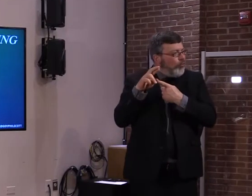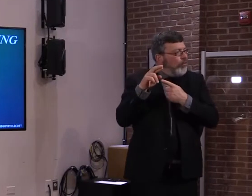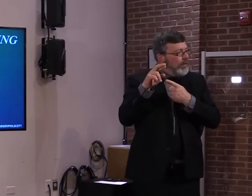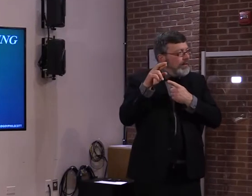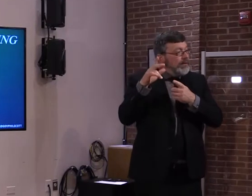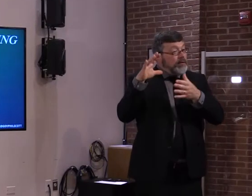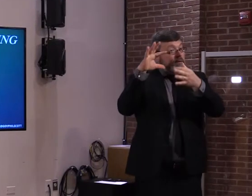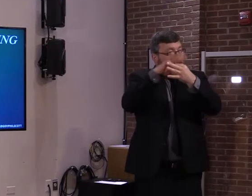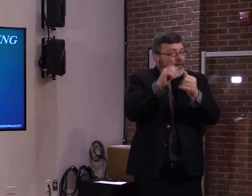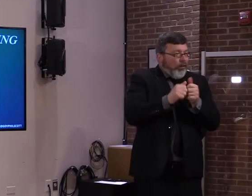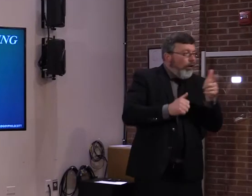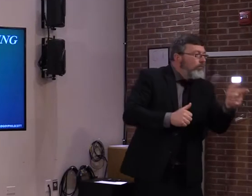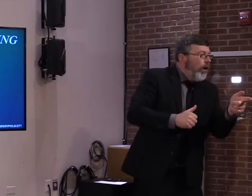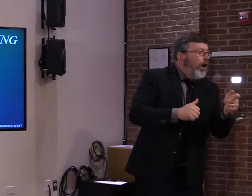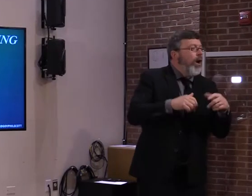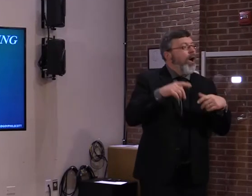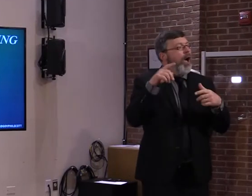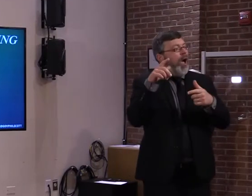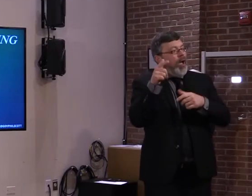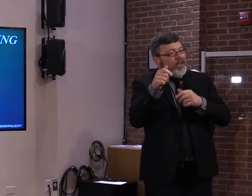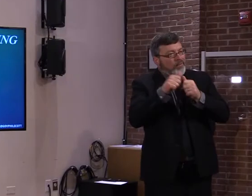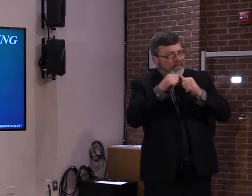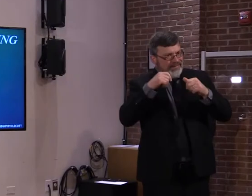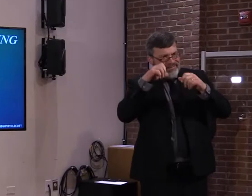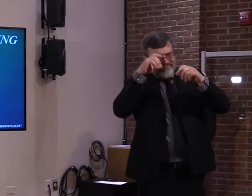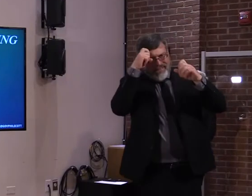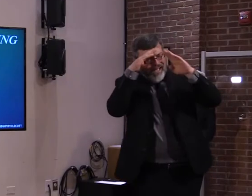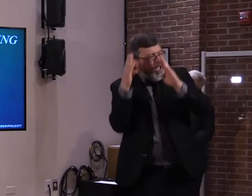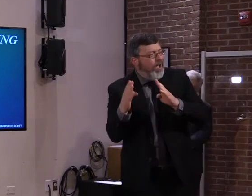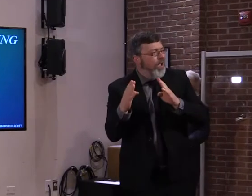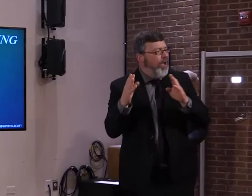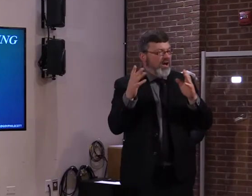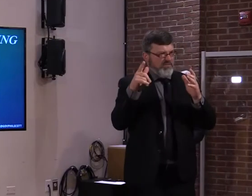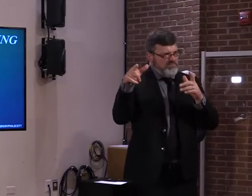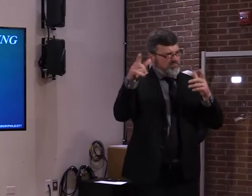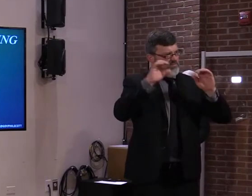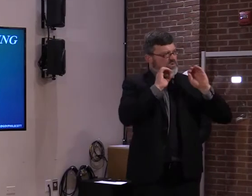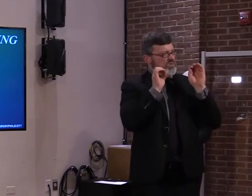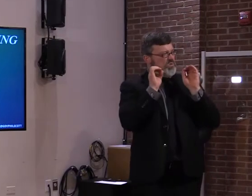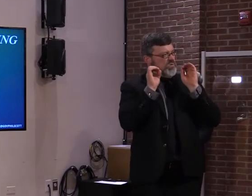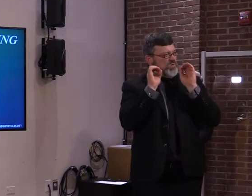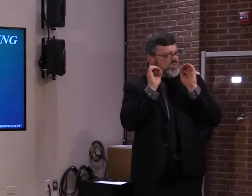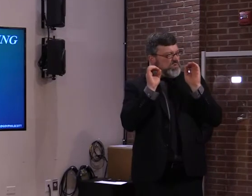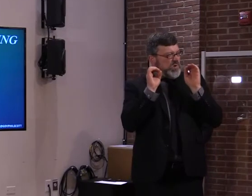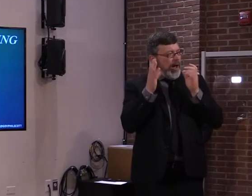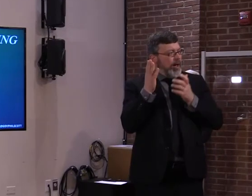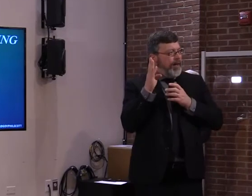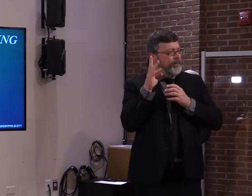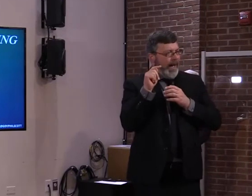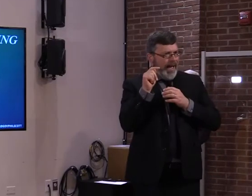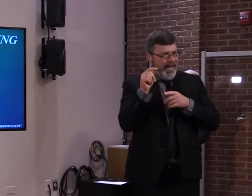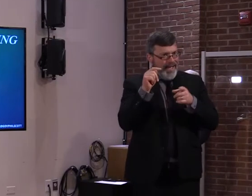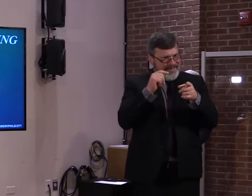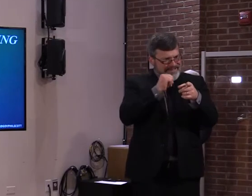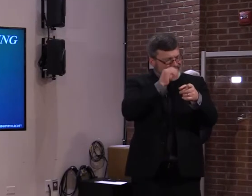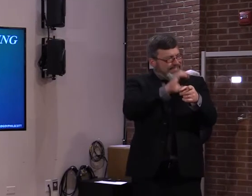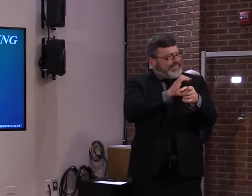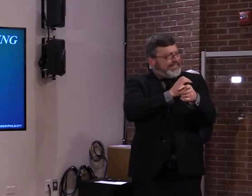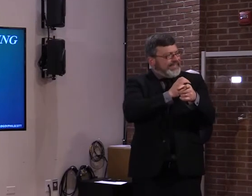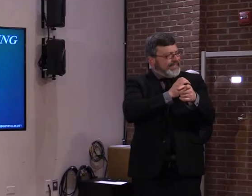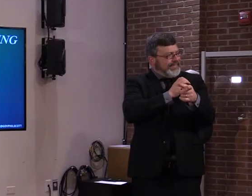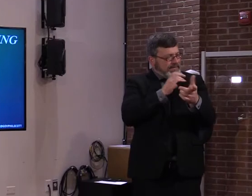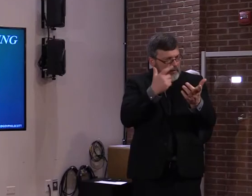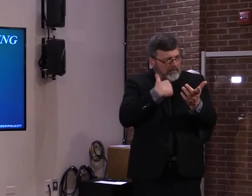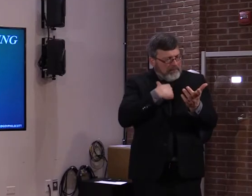House. Others claim they, non-citizens, pay taxes and thus should be able to vote. While this